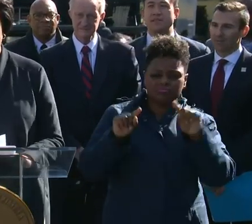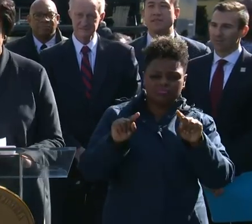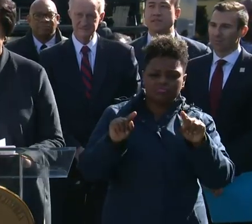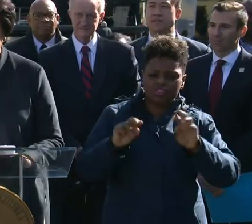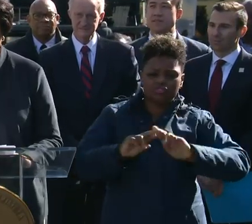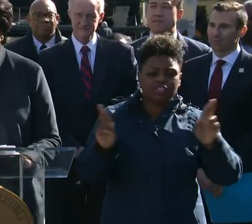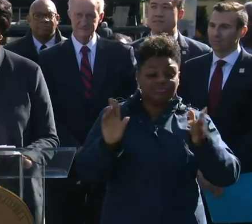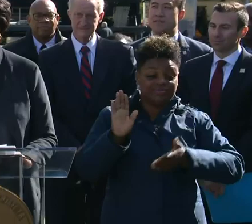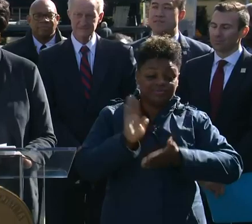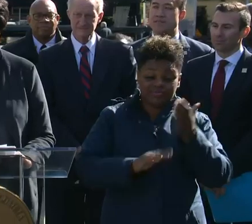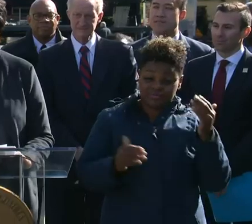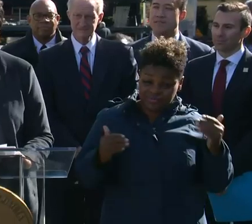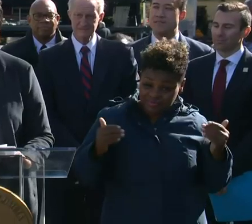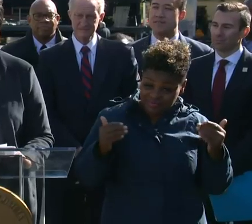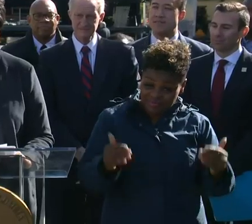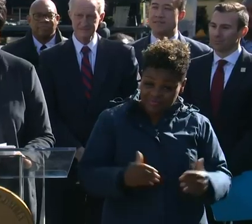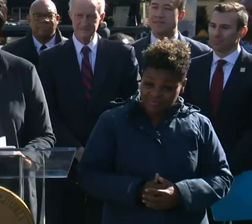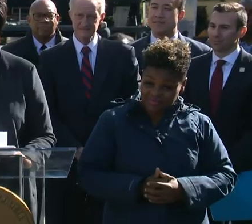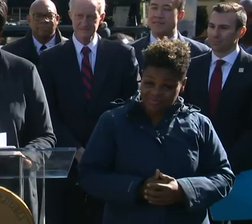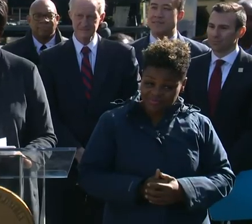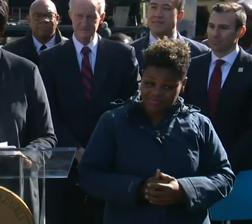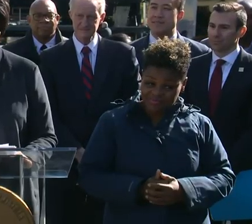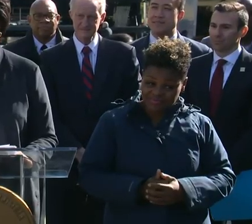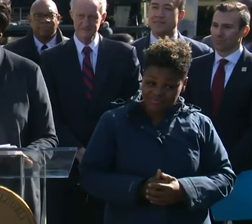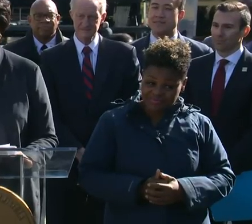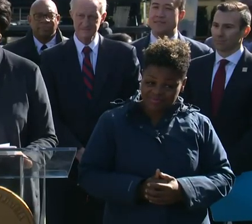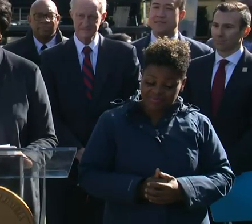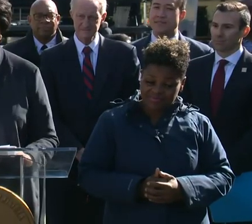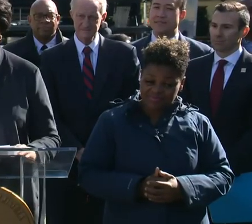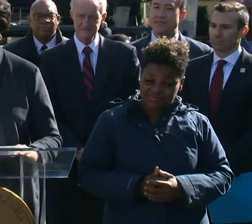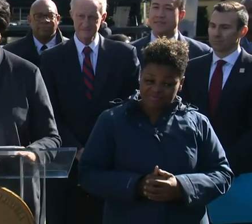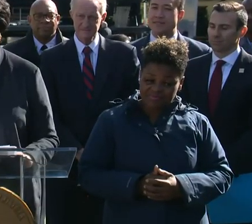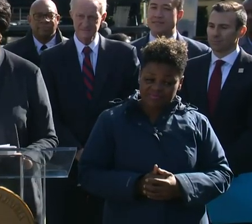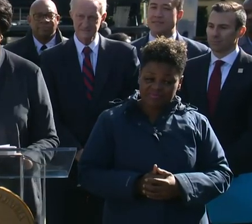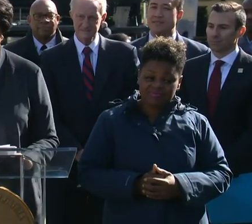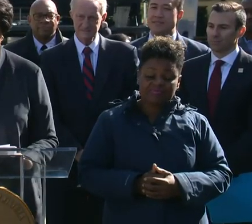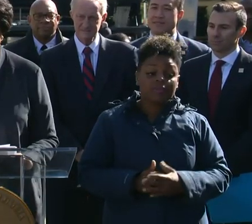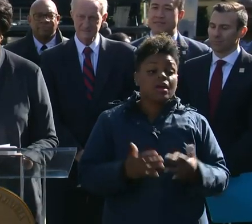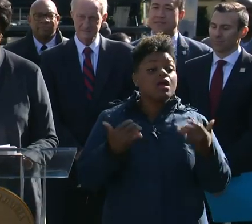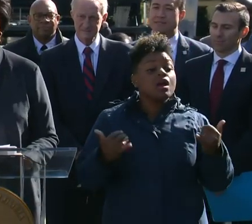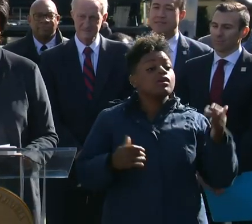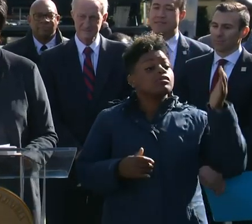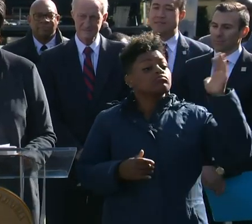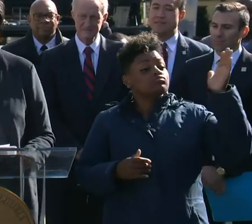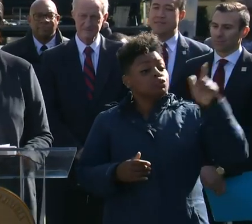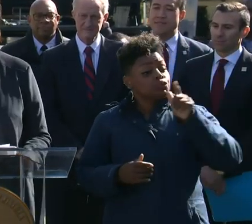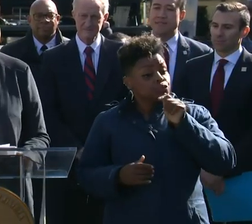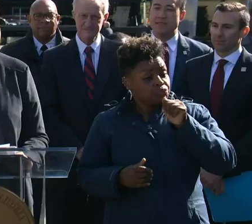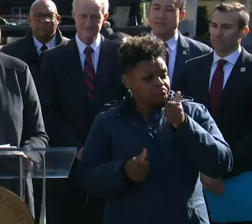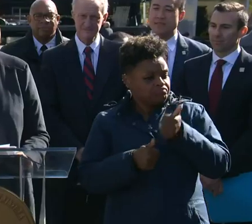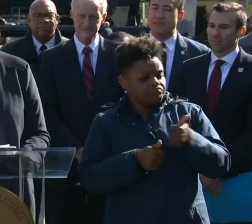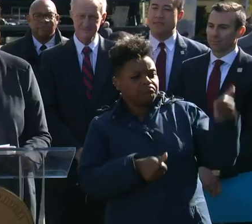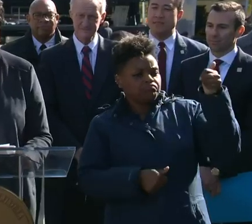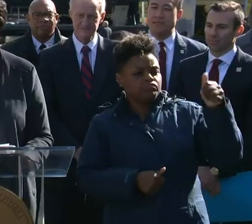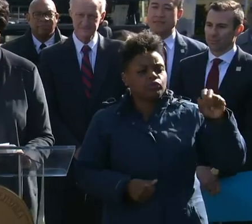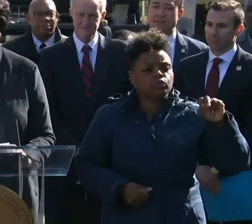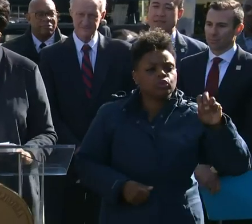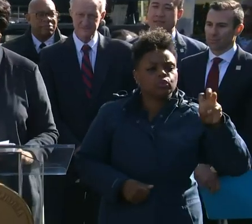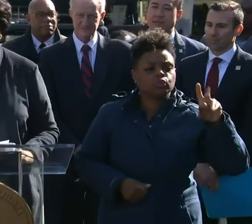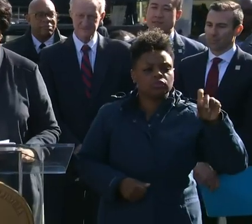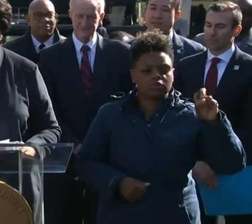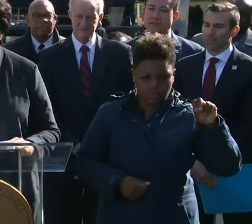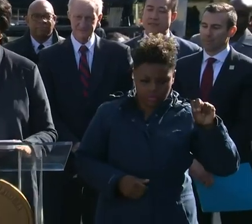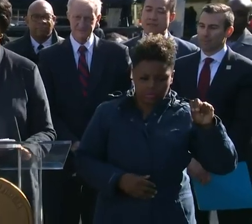joined today by Police Chief Newsham, the Director of HSEMA, Chris Rodriguez, the Director of DDOT,